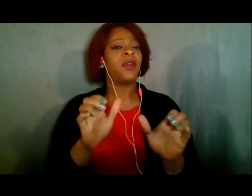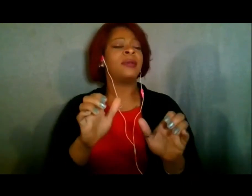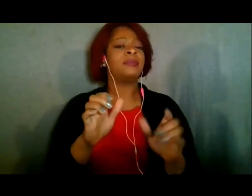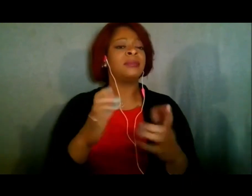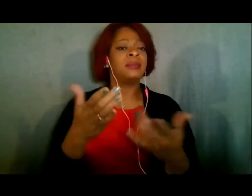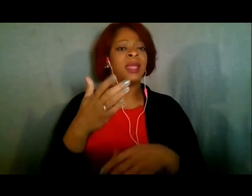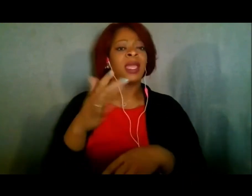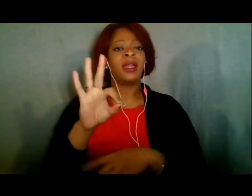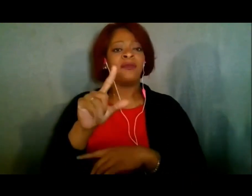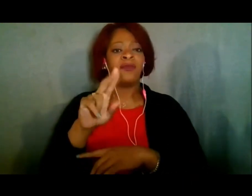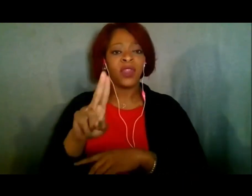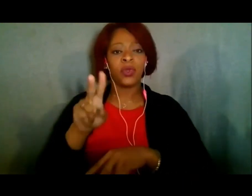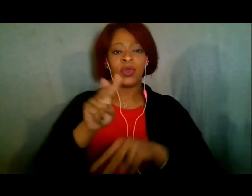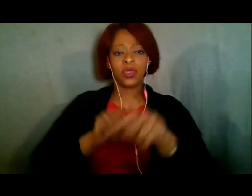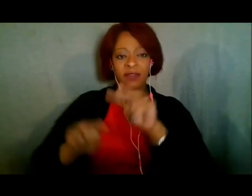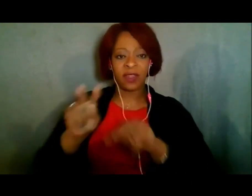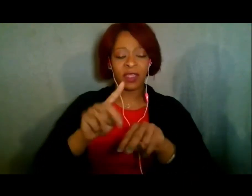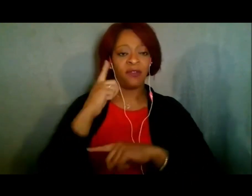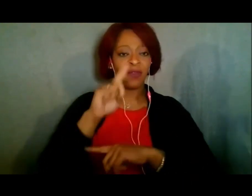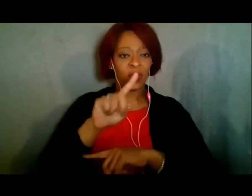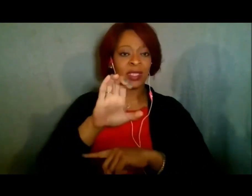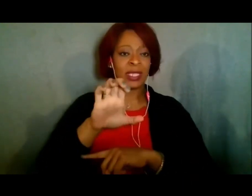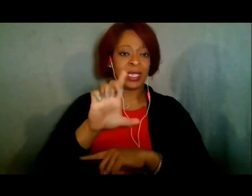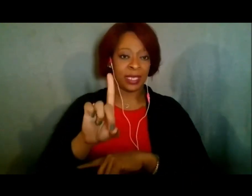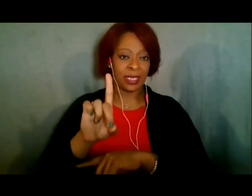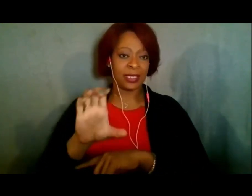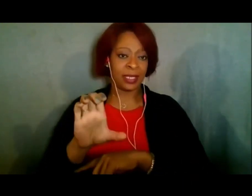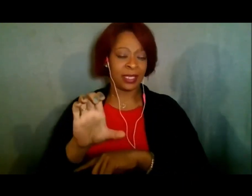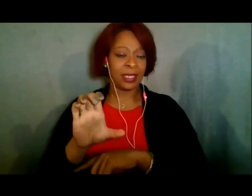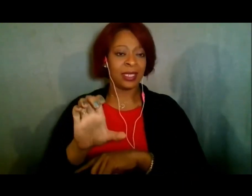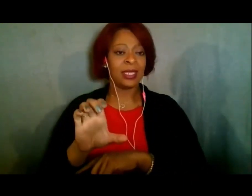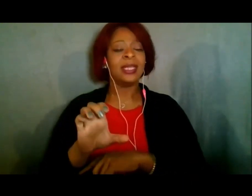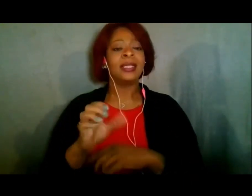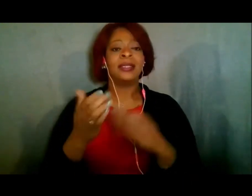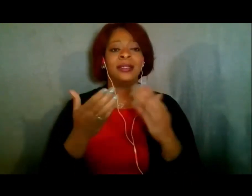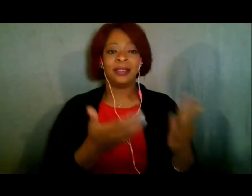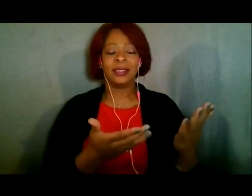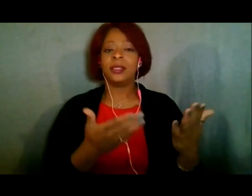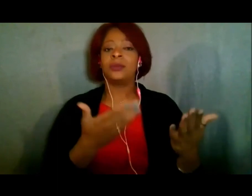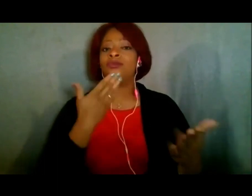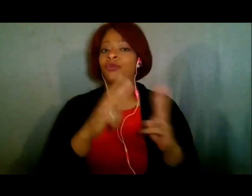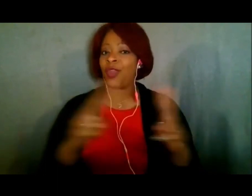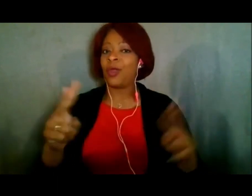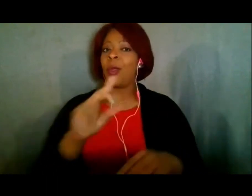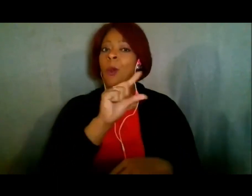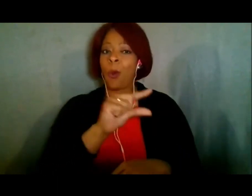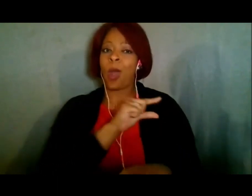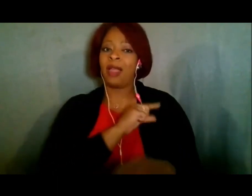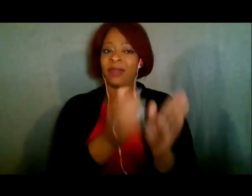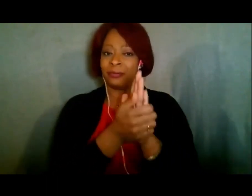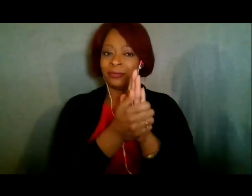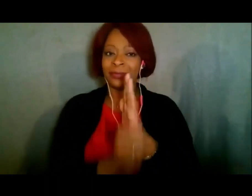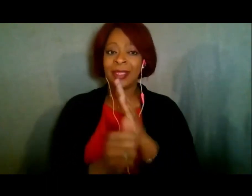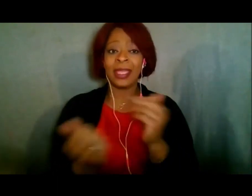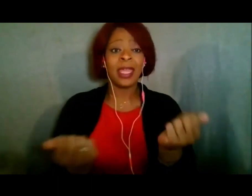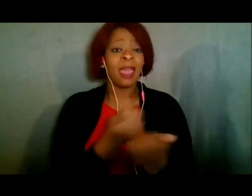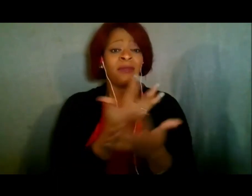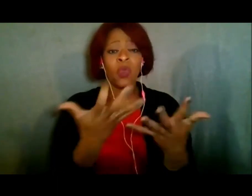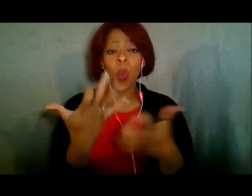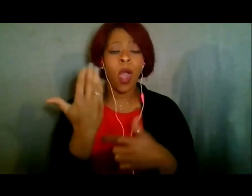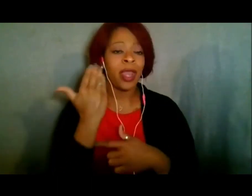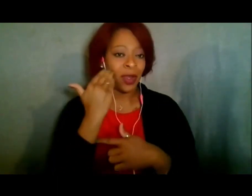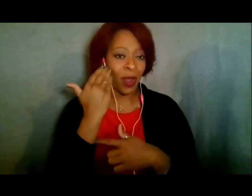influenza surveillance for the CDC. So she is well qualified. Anything we've ever wanted to